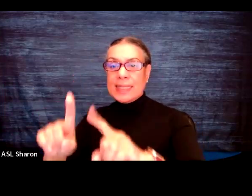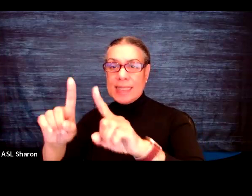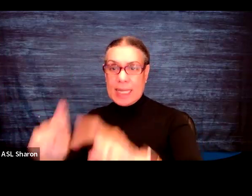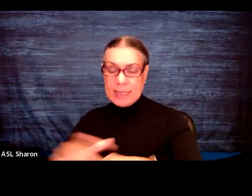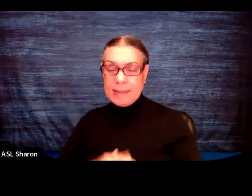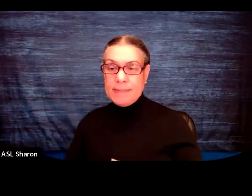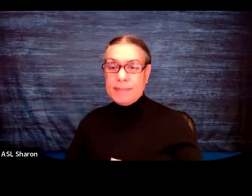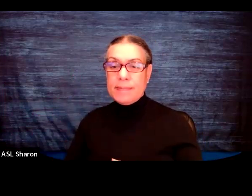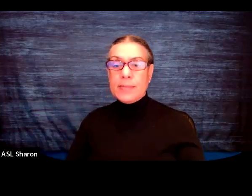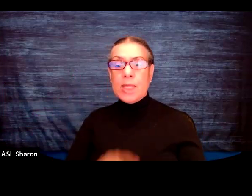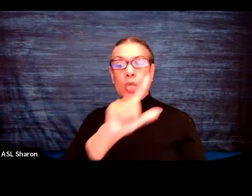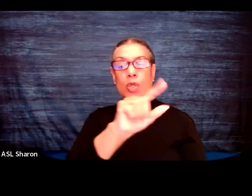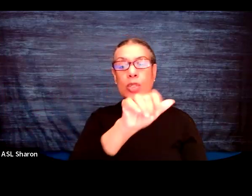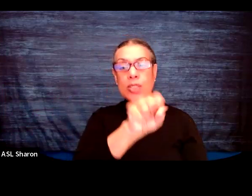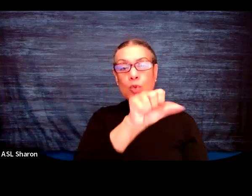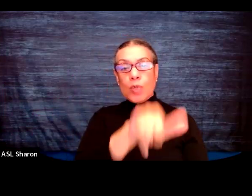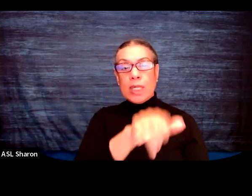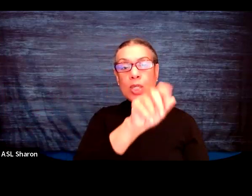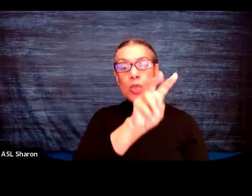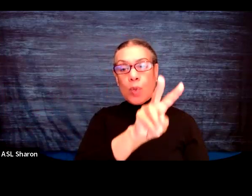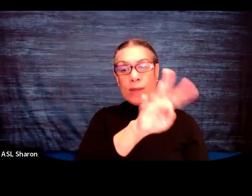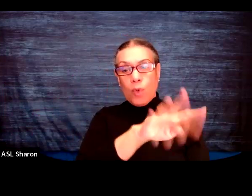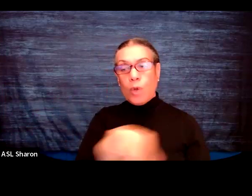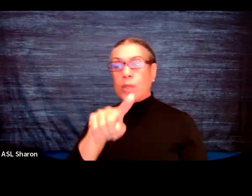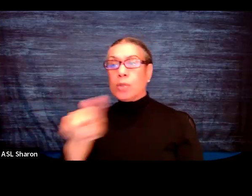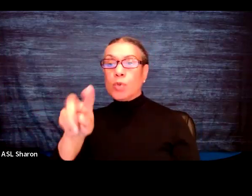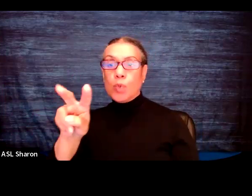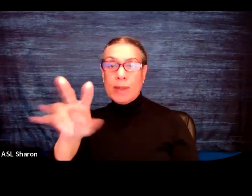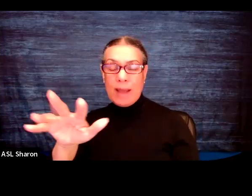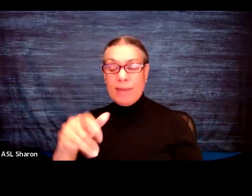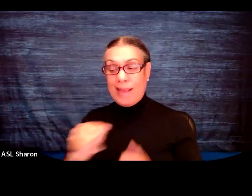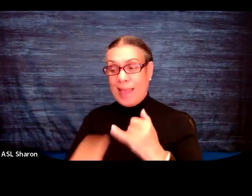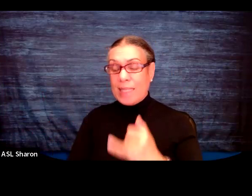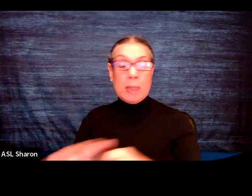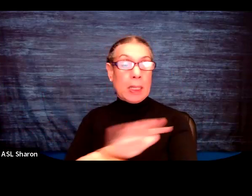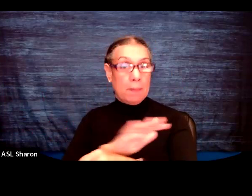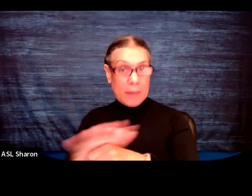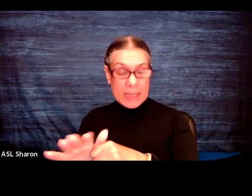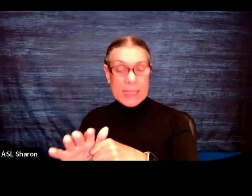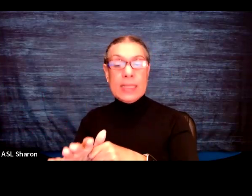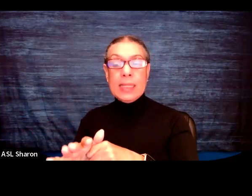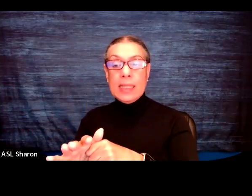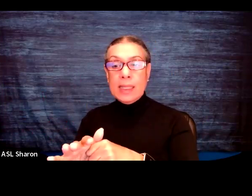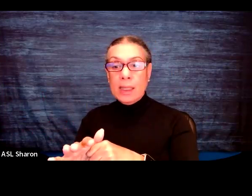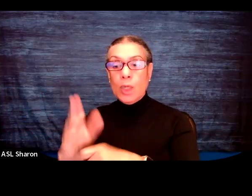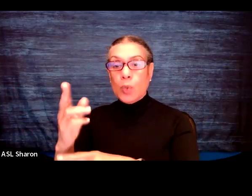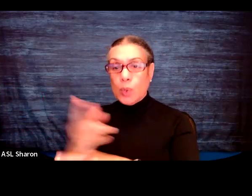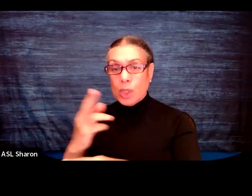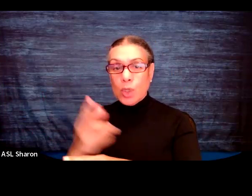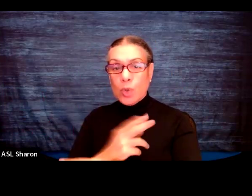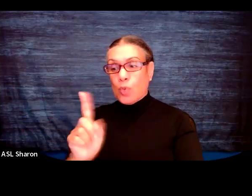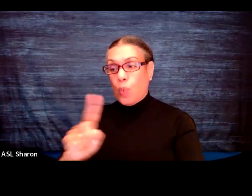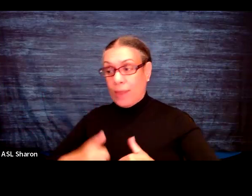in 24-25, the last school year of admissions that have been fully complete, used the